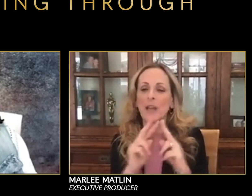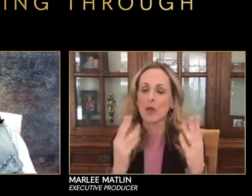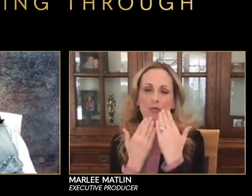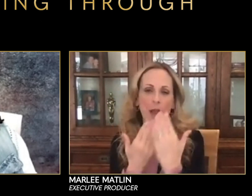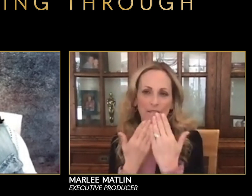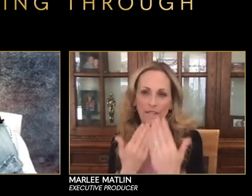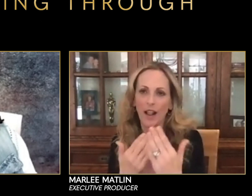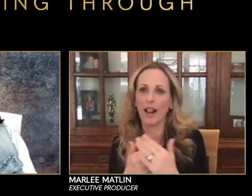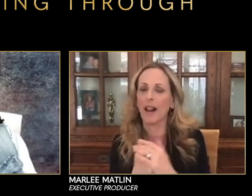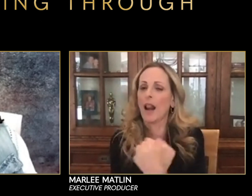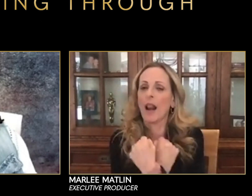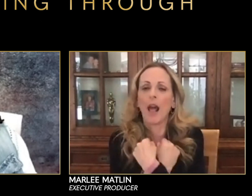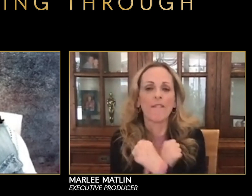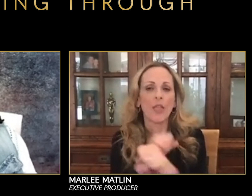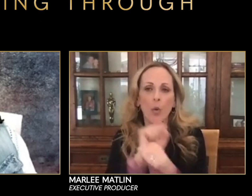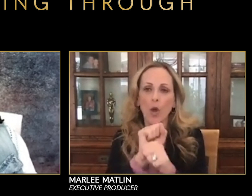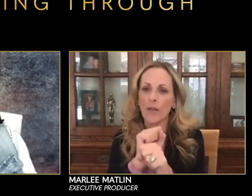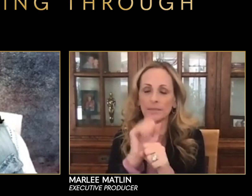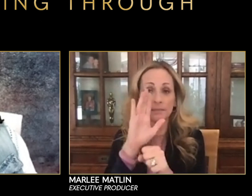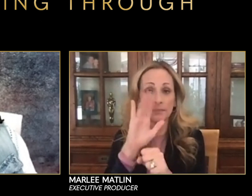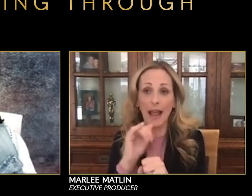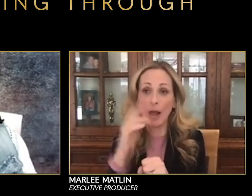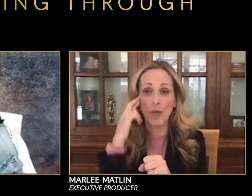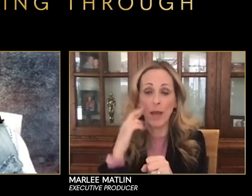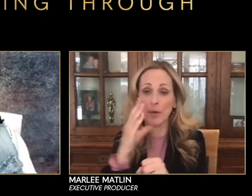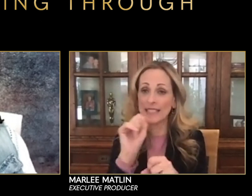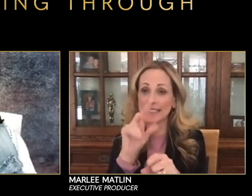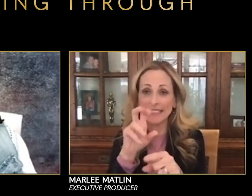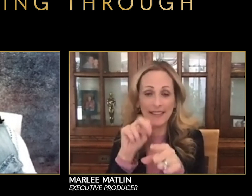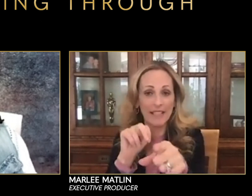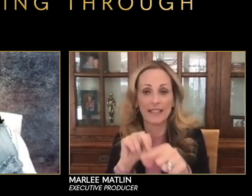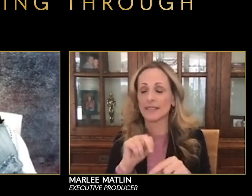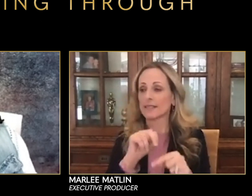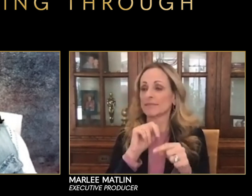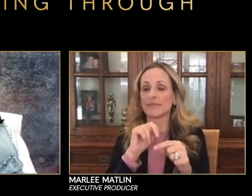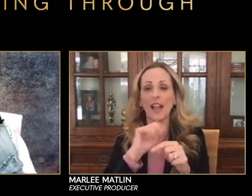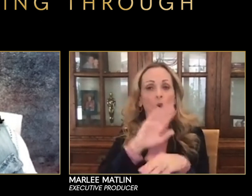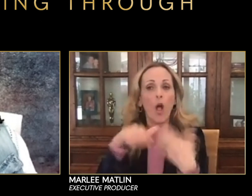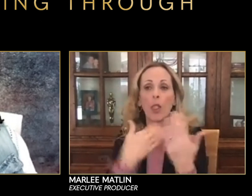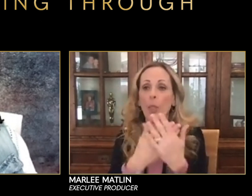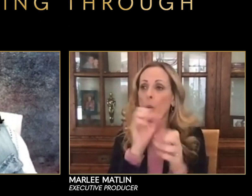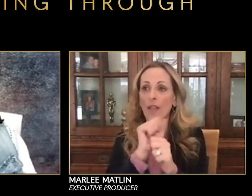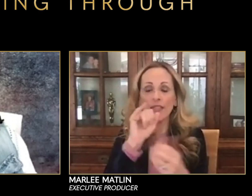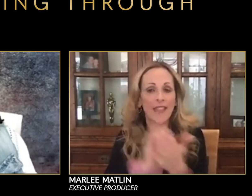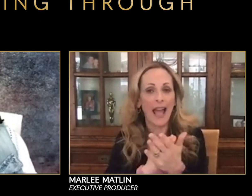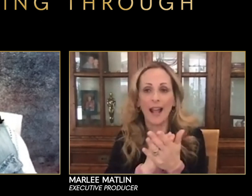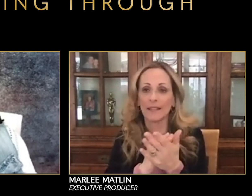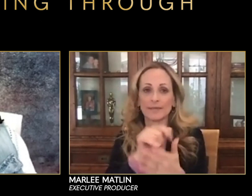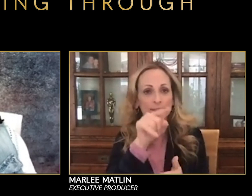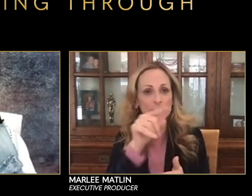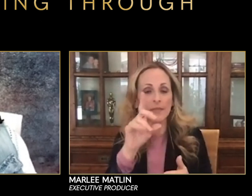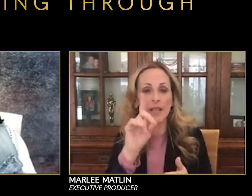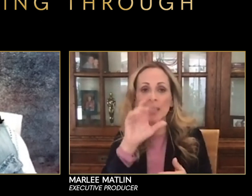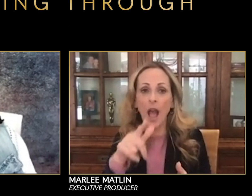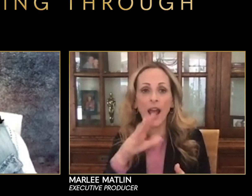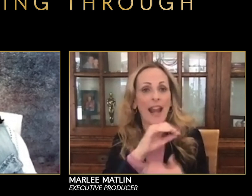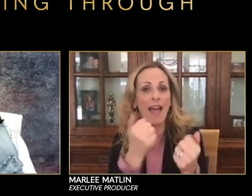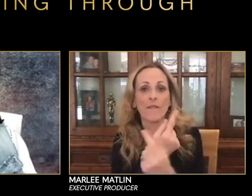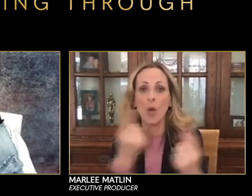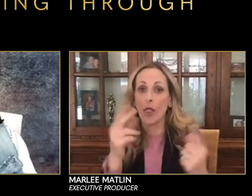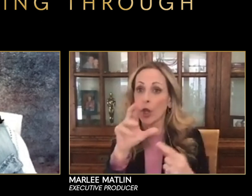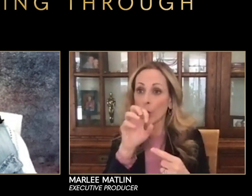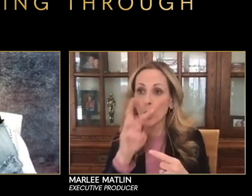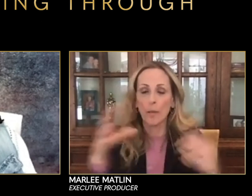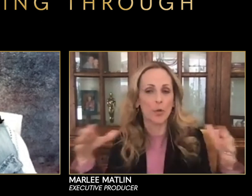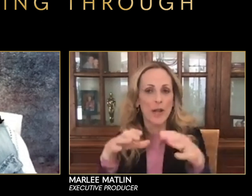hit it off right away. And I'm very grateful that the fact that he asked me, and that the fact that both Robert and Stephen did the work that they did